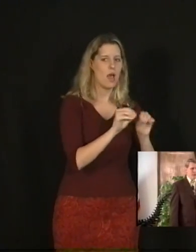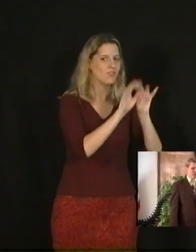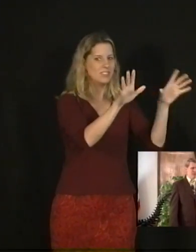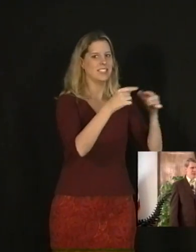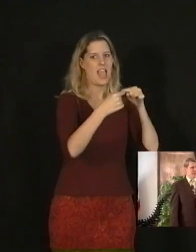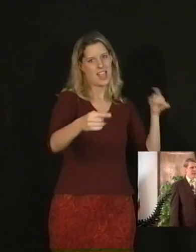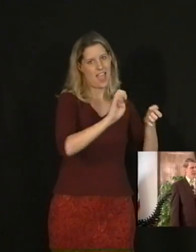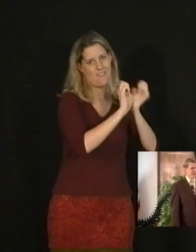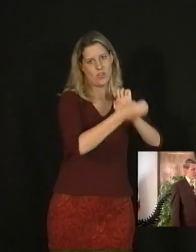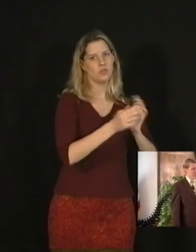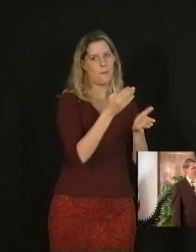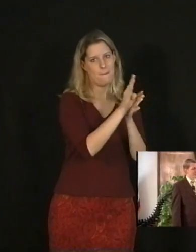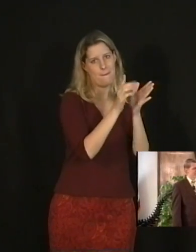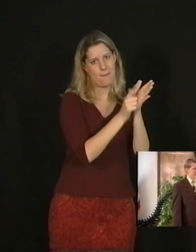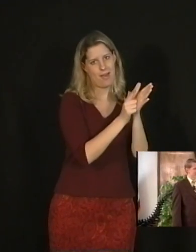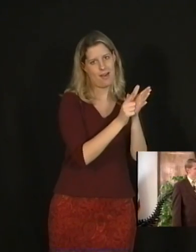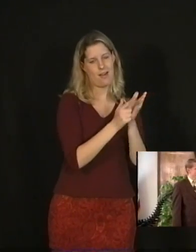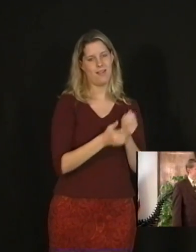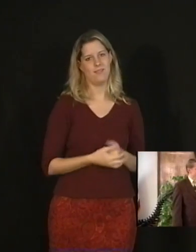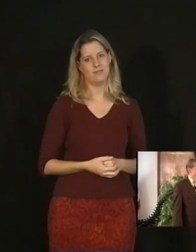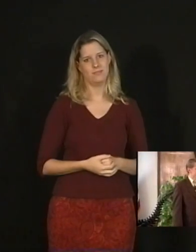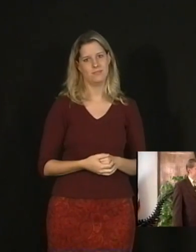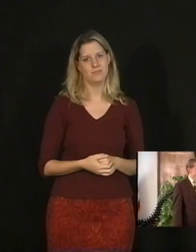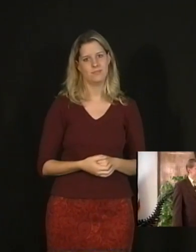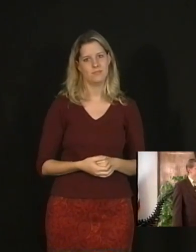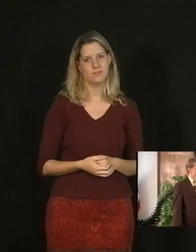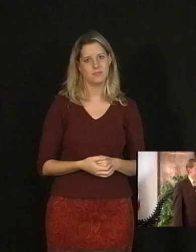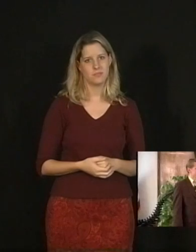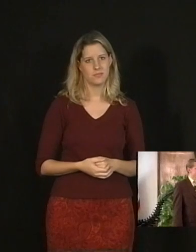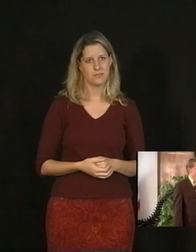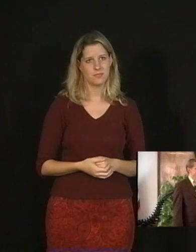but obviously this is an anti-evolution bill.